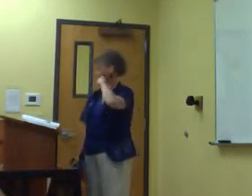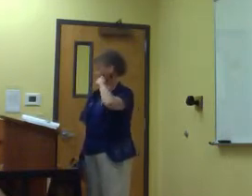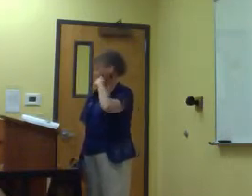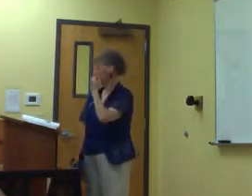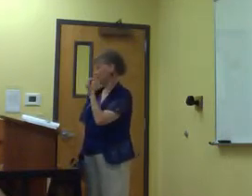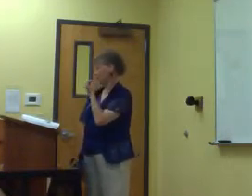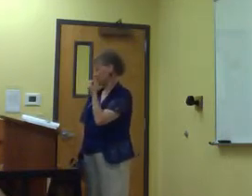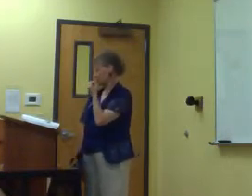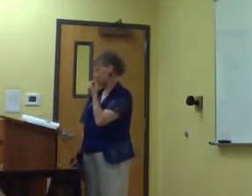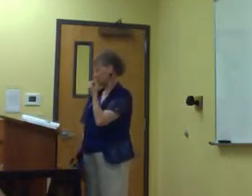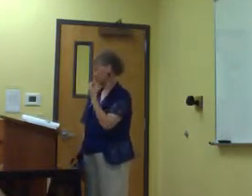Apple, eat.